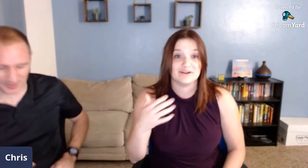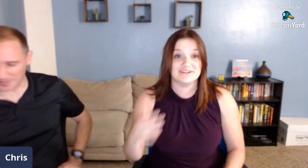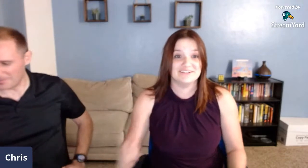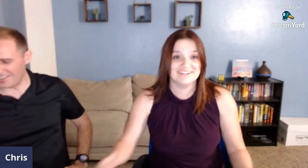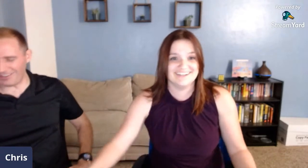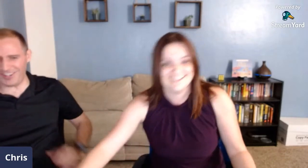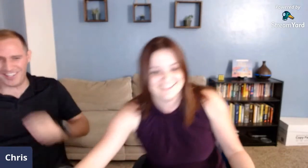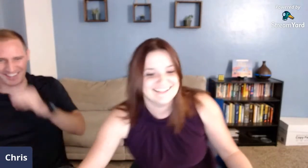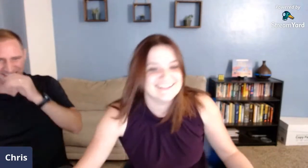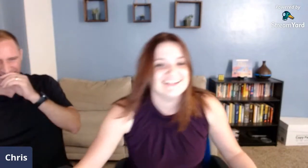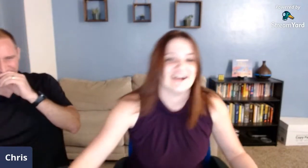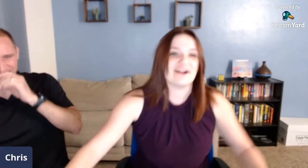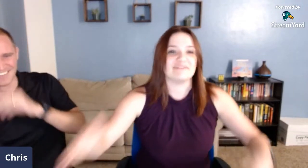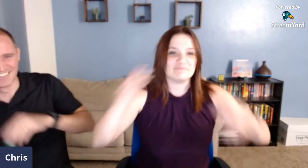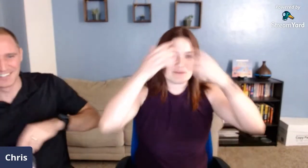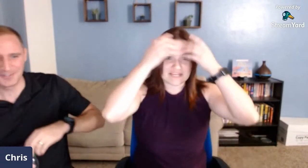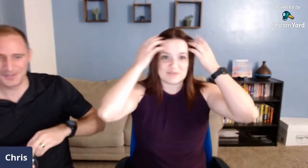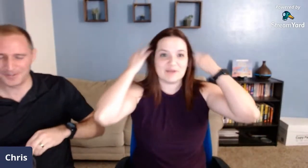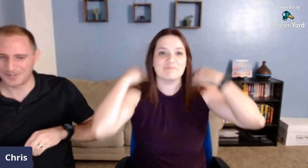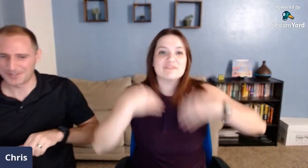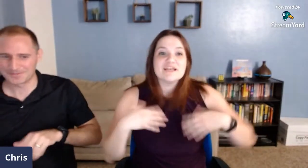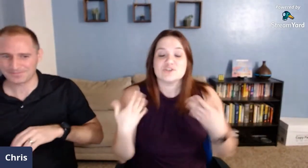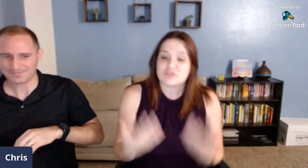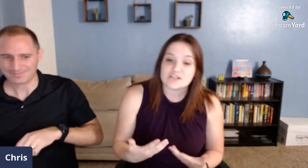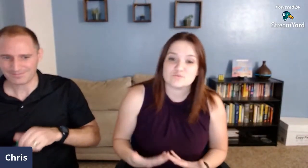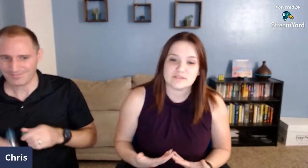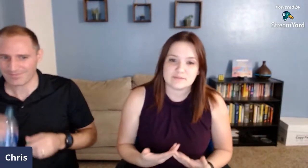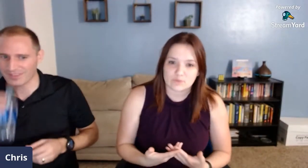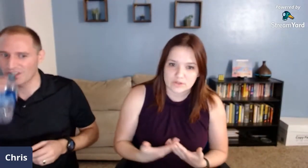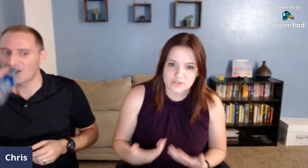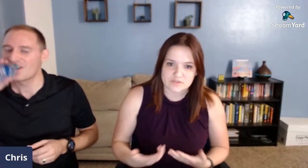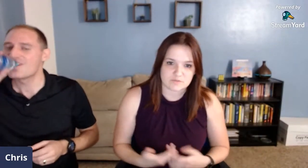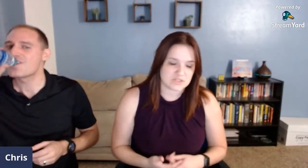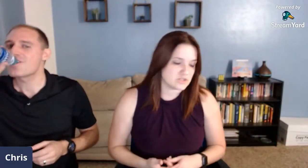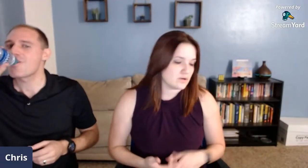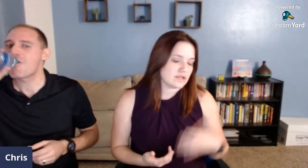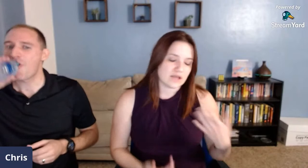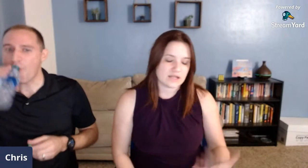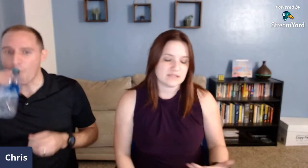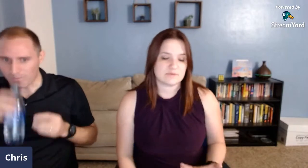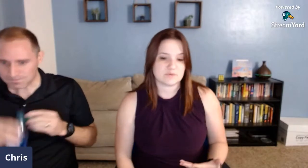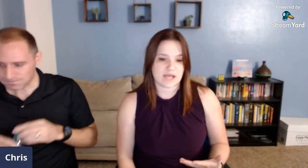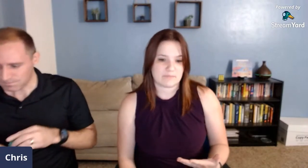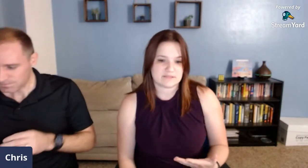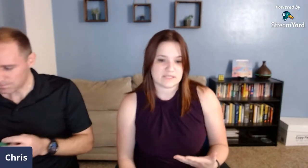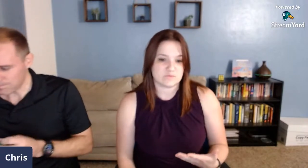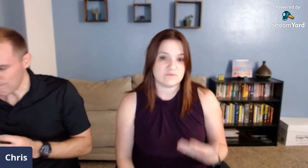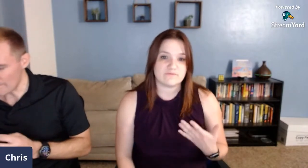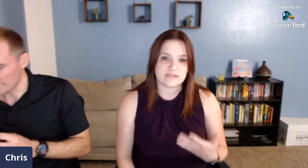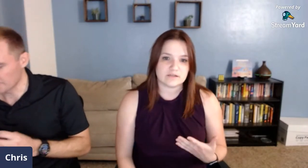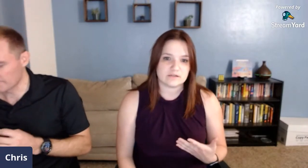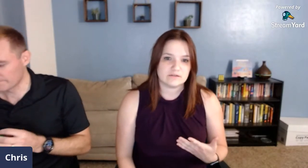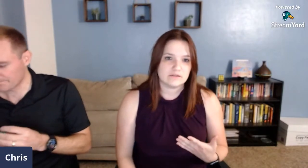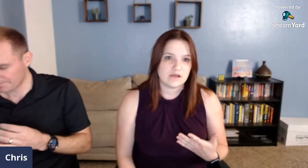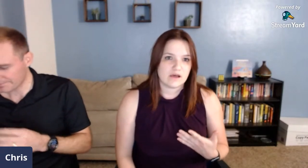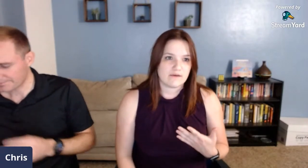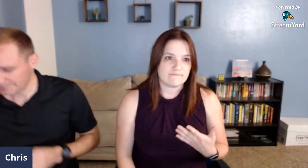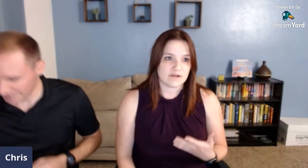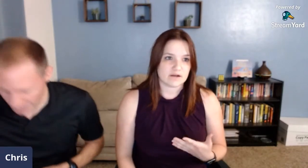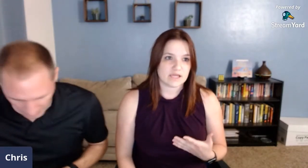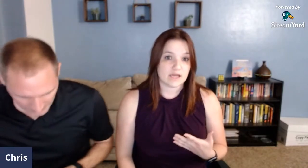important. Take the wheel. All right, I'm taking the wheel. So that's really important, using what you know. And a lot of times what happens is we